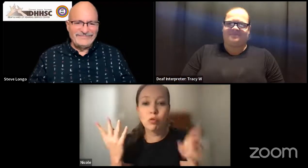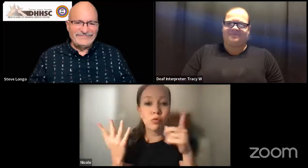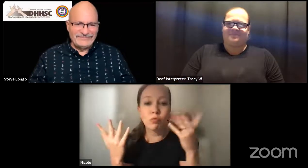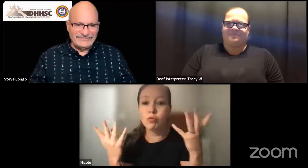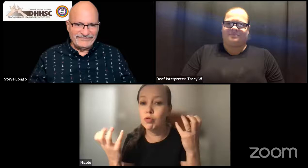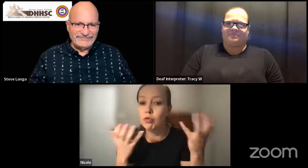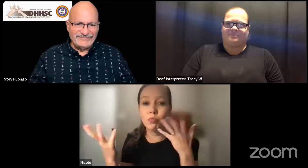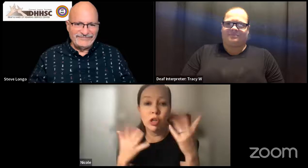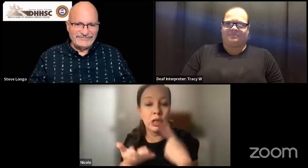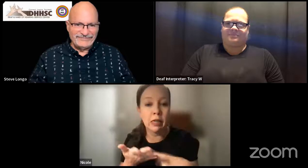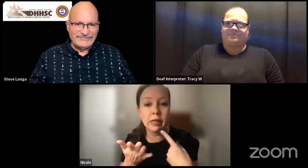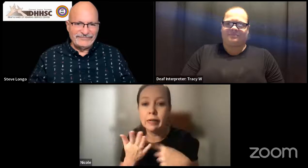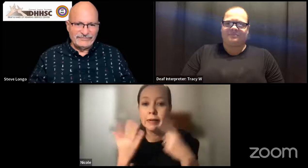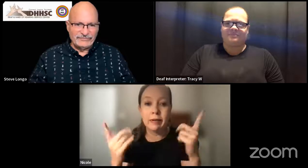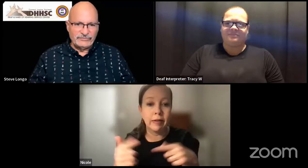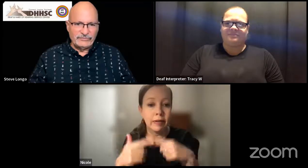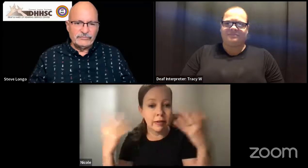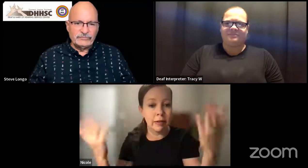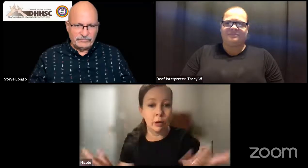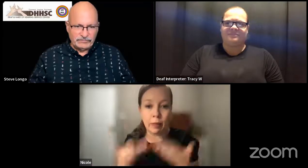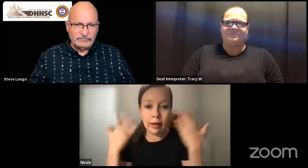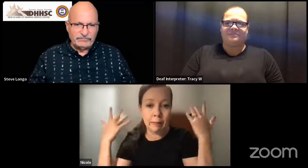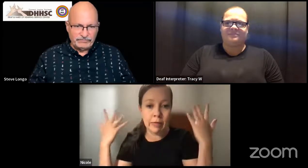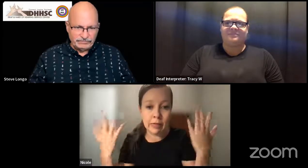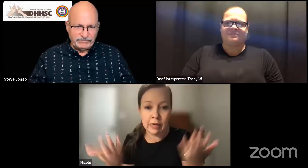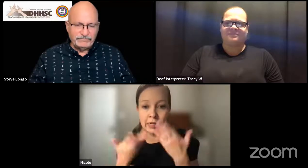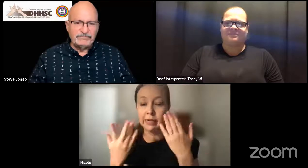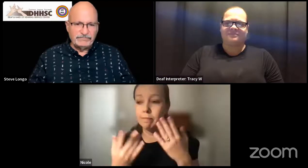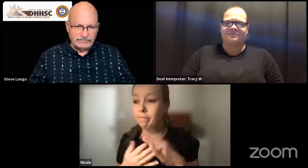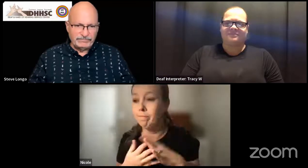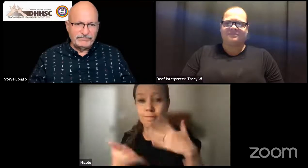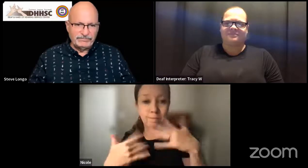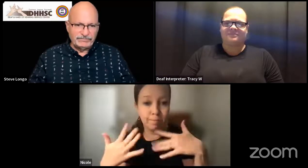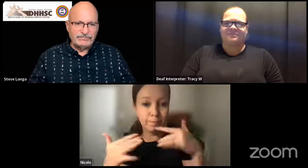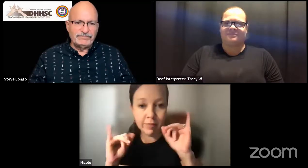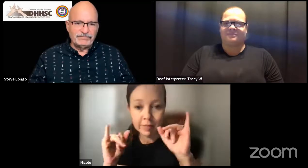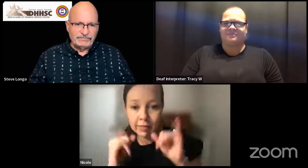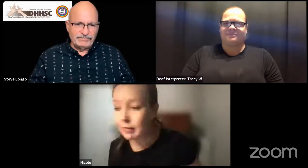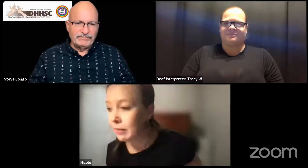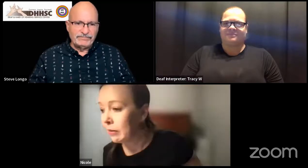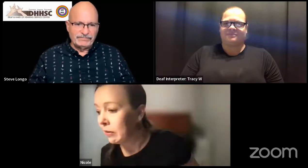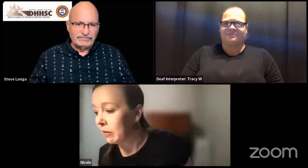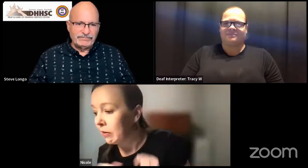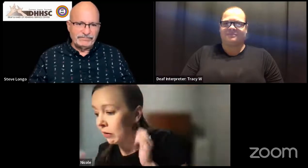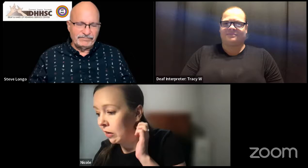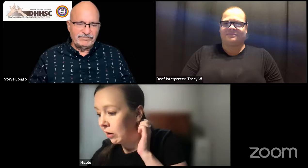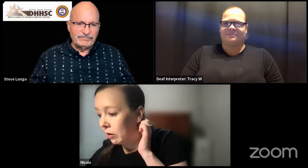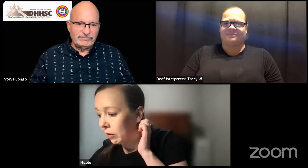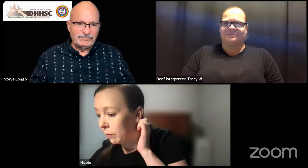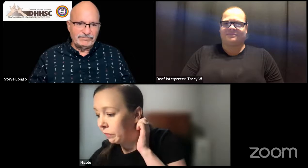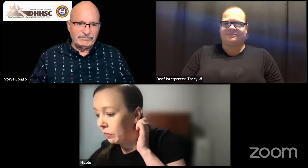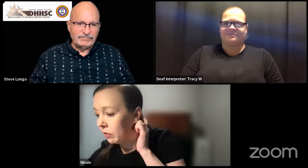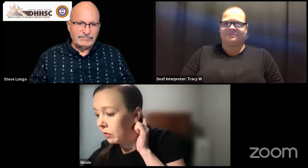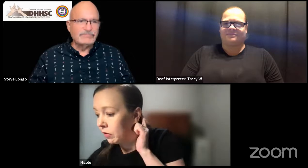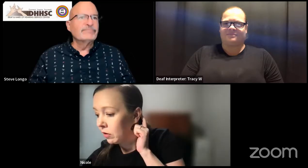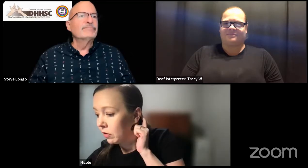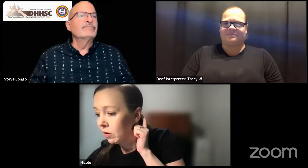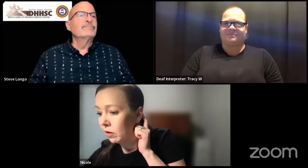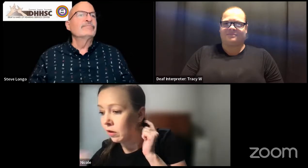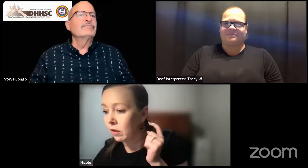to network a little bit and see what's going on in the community and what people are doing. So I'm very excited about